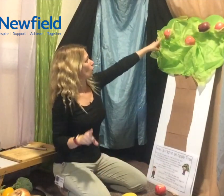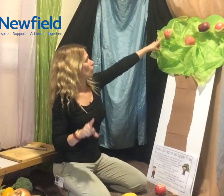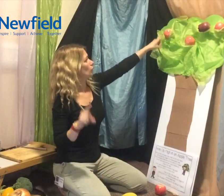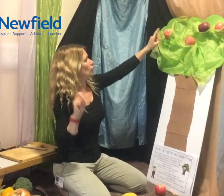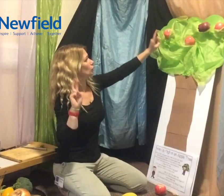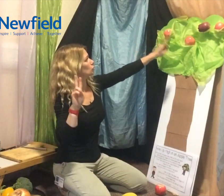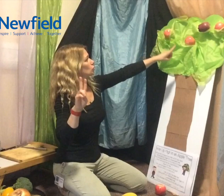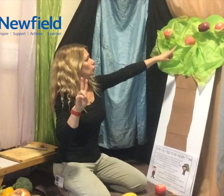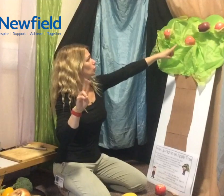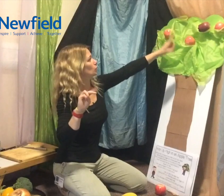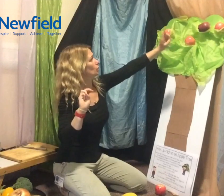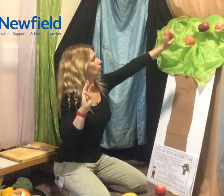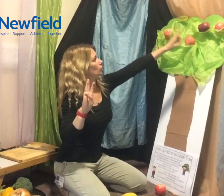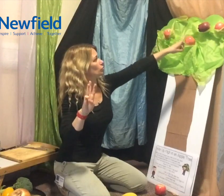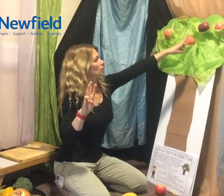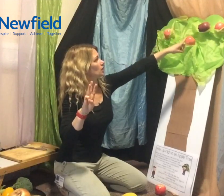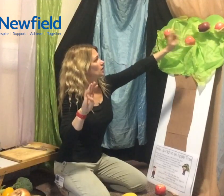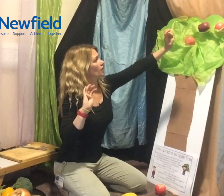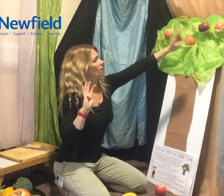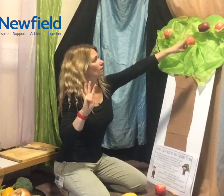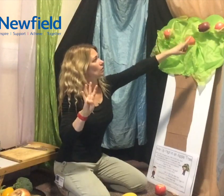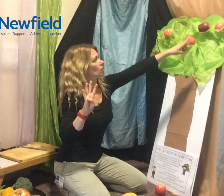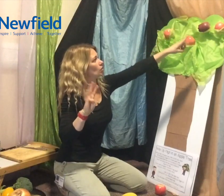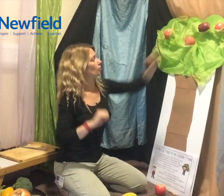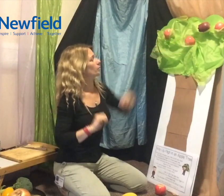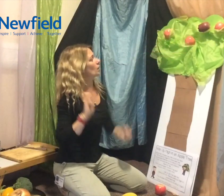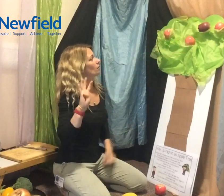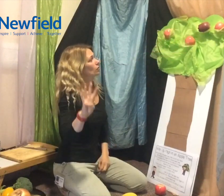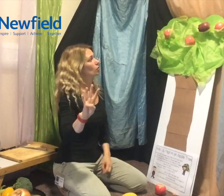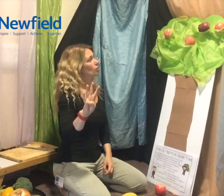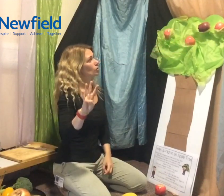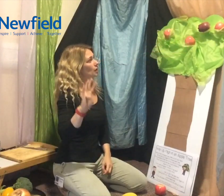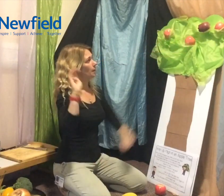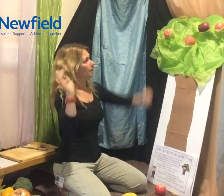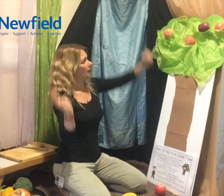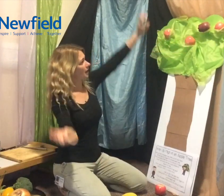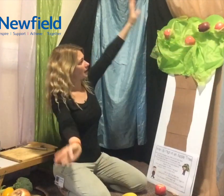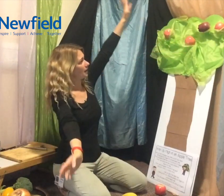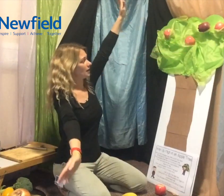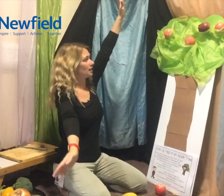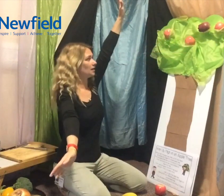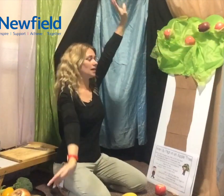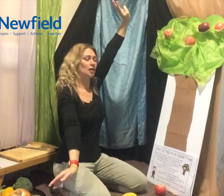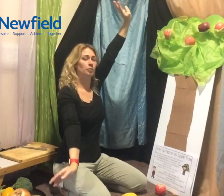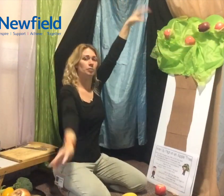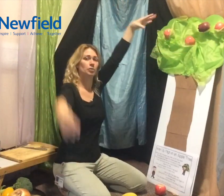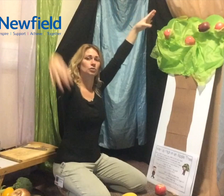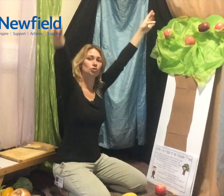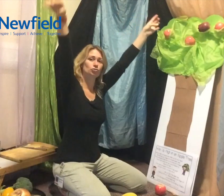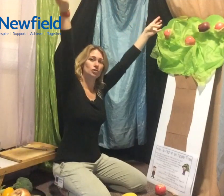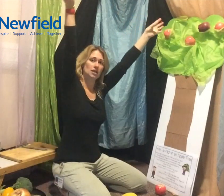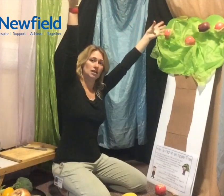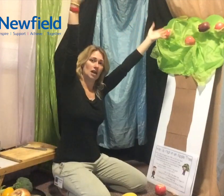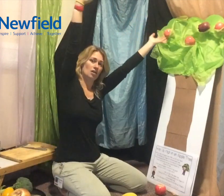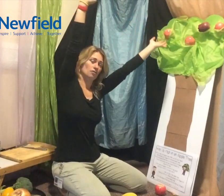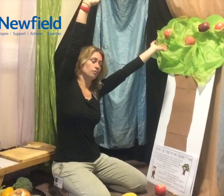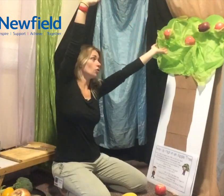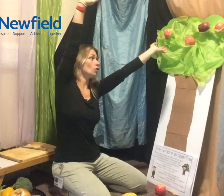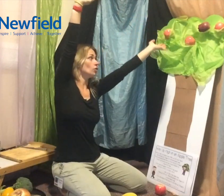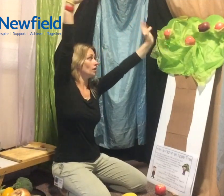1, 2, 3, 4. Way up high in the apple tree, 4